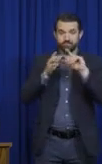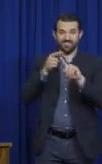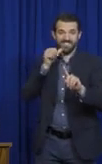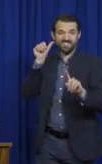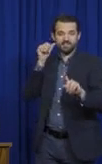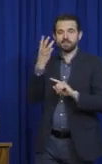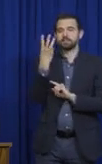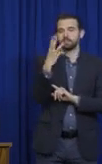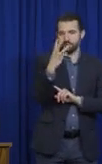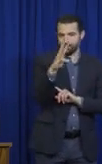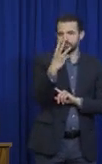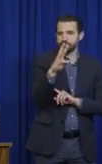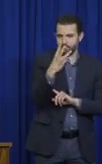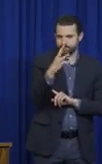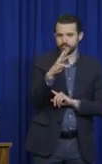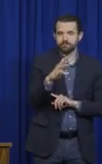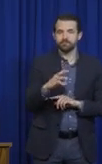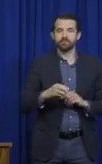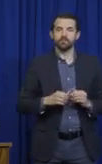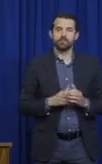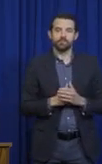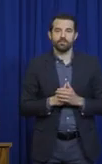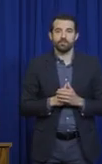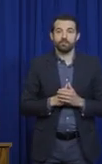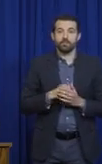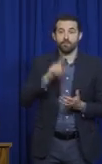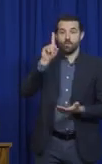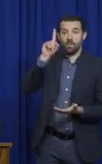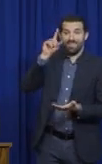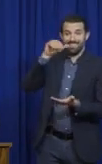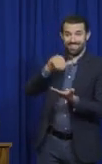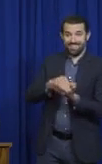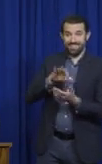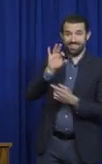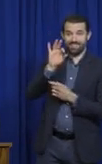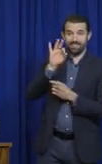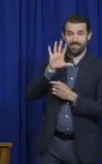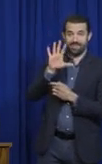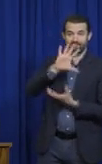yesterday. And of those 1,095 cases,